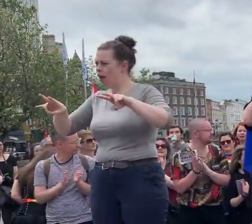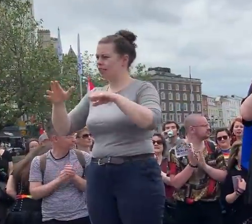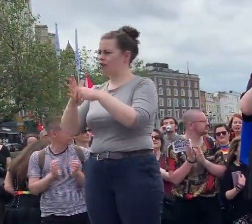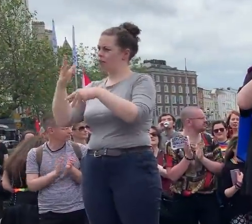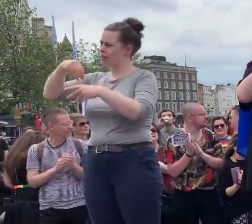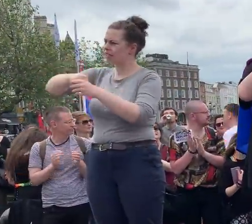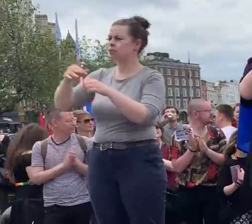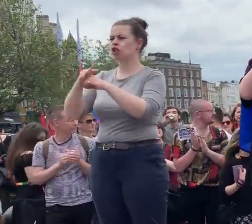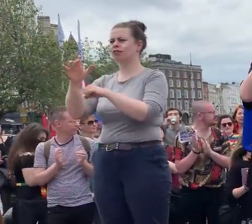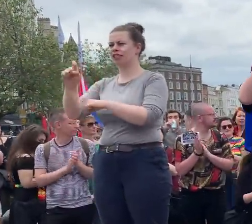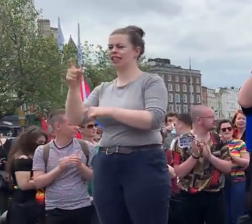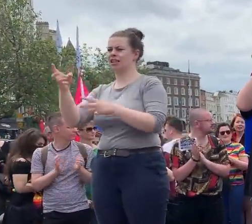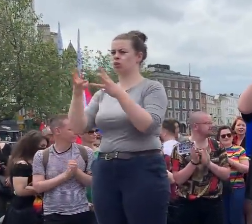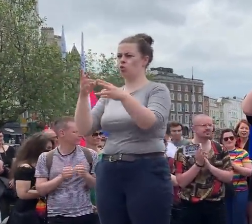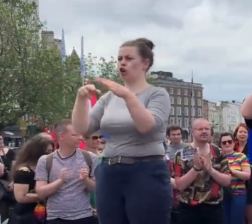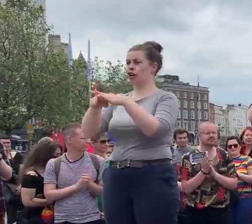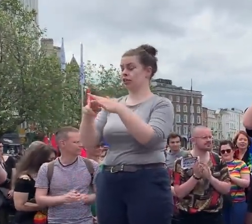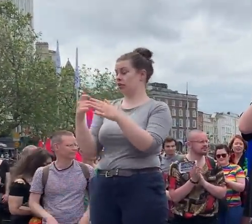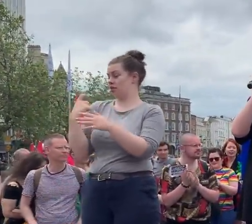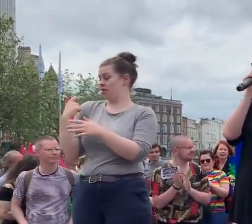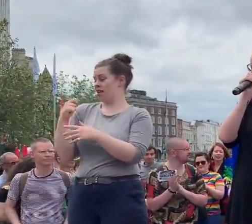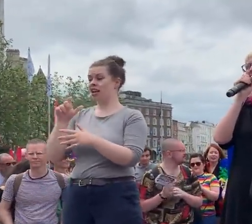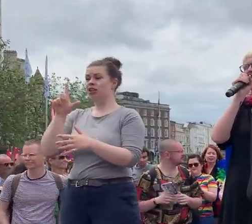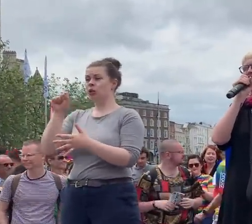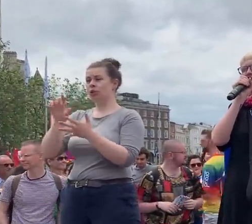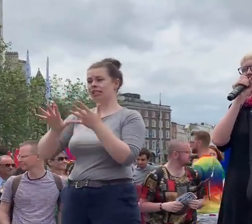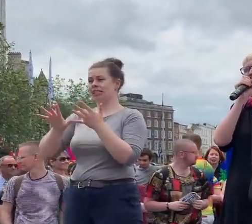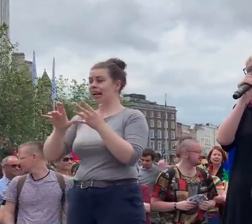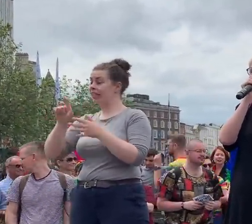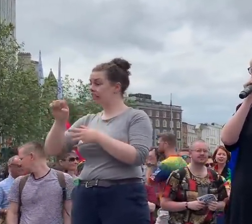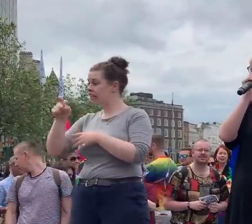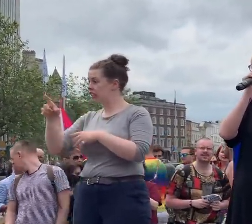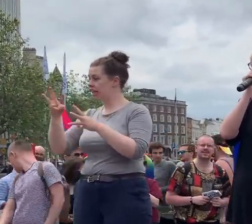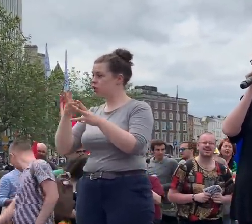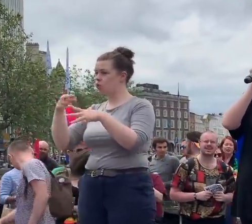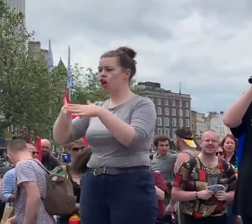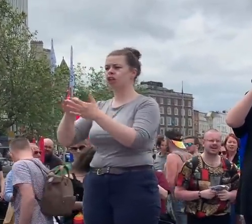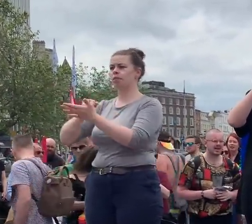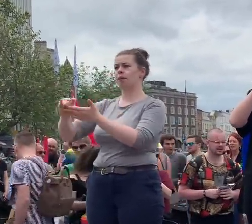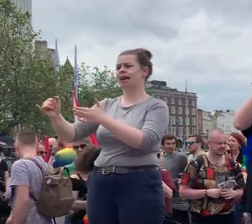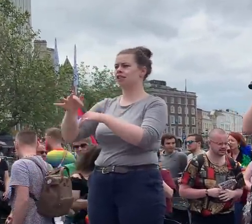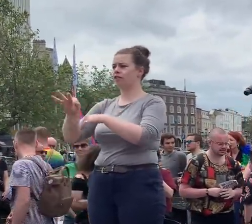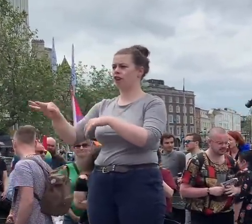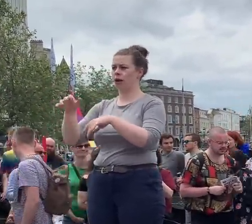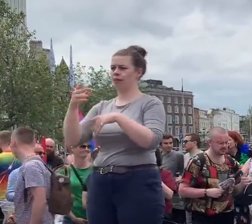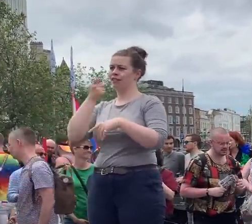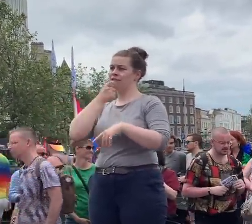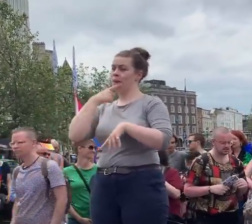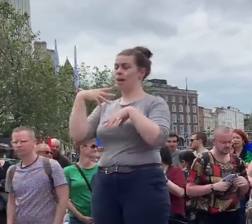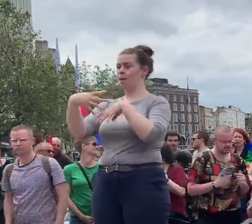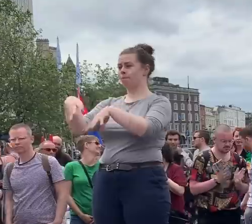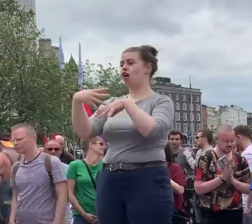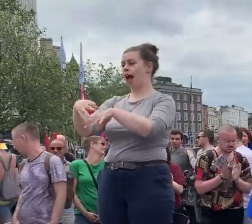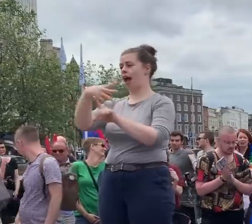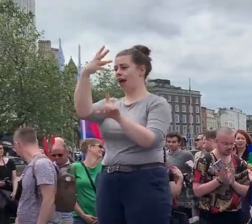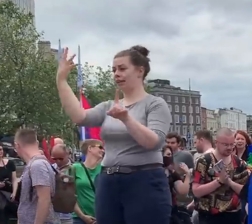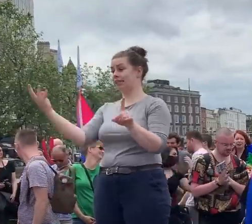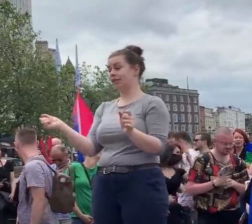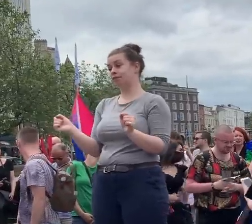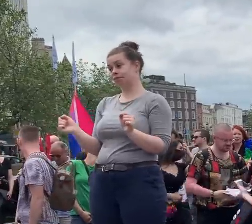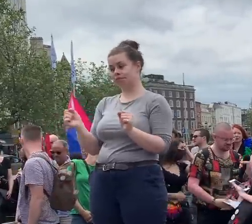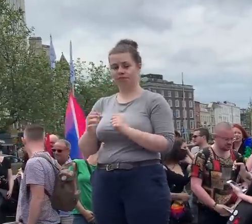Thanks, workers. And as recently as 2010, sex workers were banned from marching in Dublin Pride.